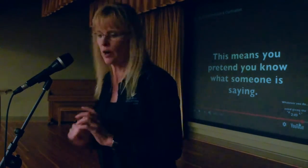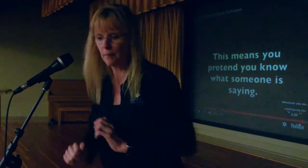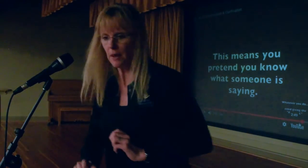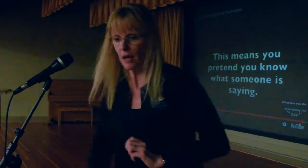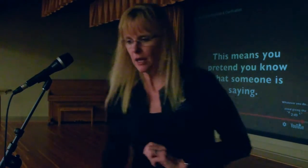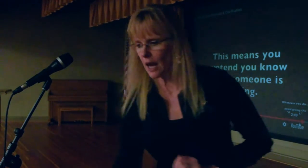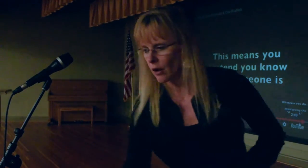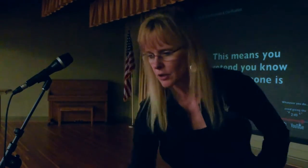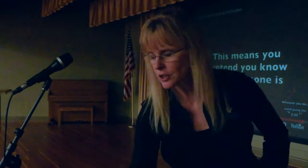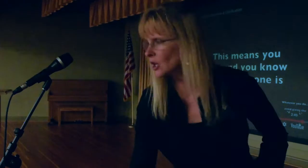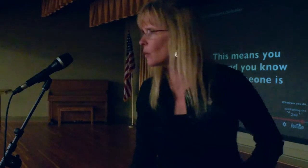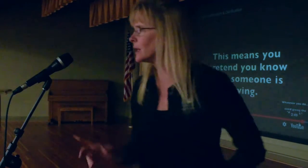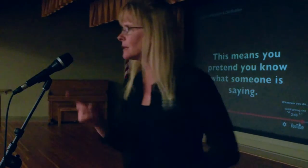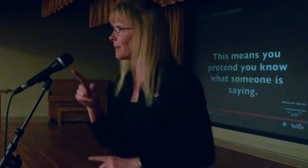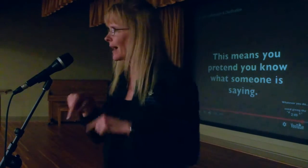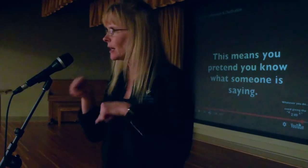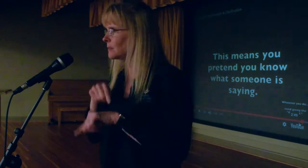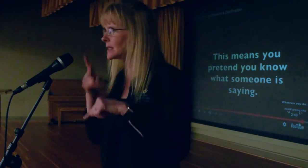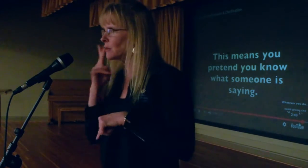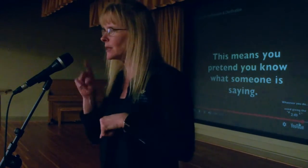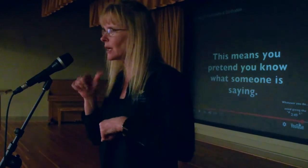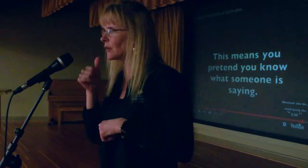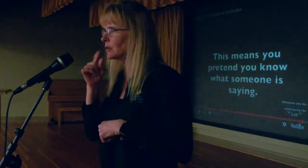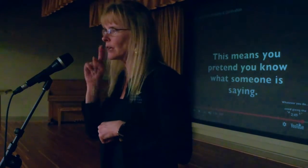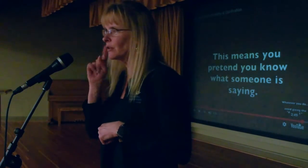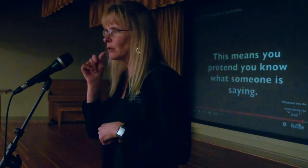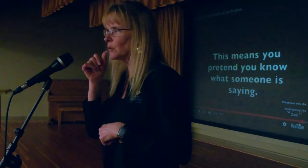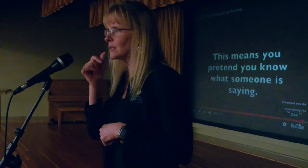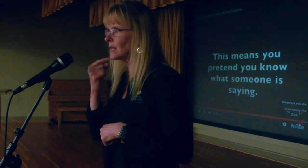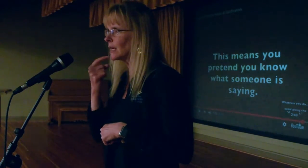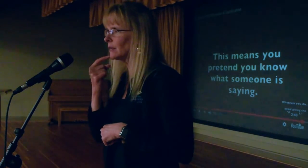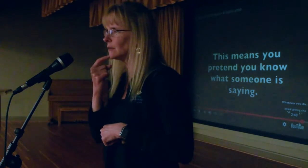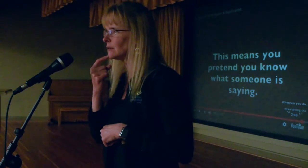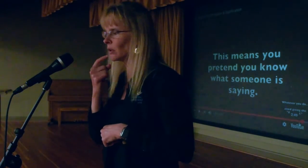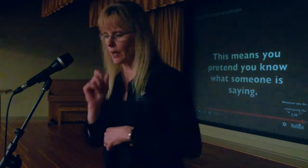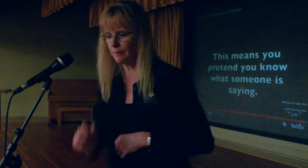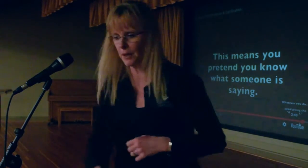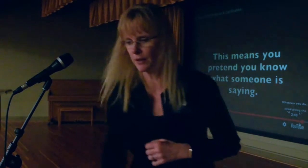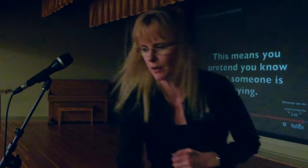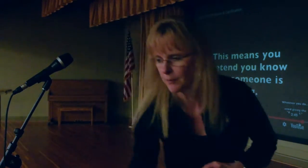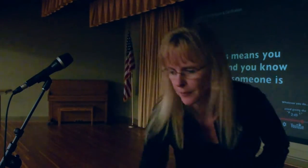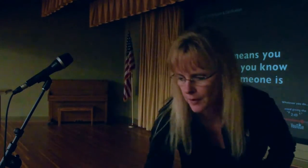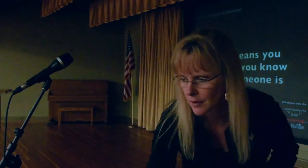Okay, now, did y'all want to back up and see what the other deaf girl was saying? Okay, here we go.